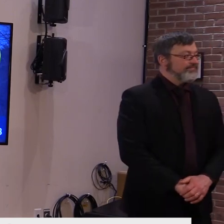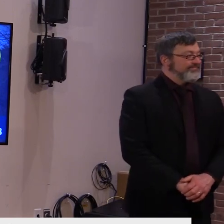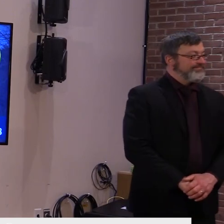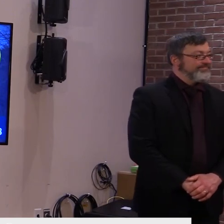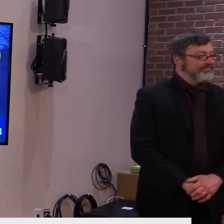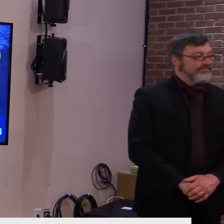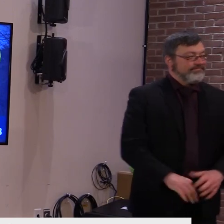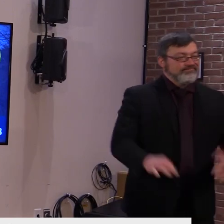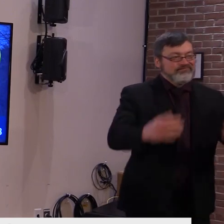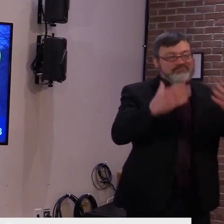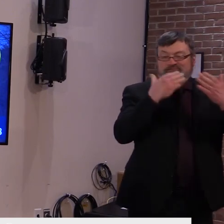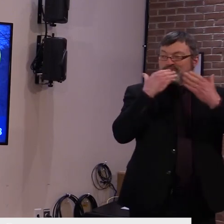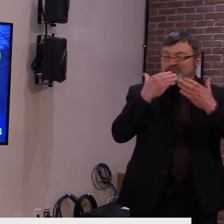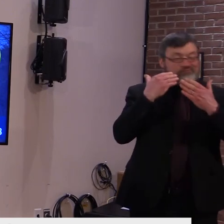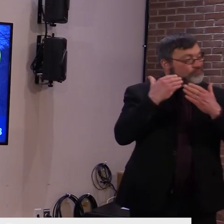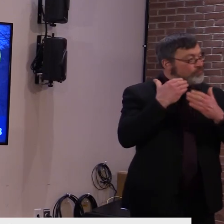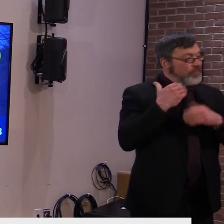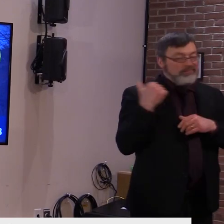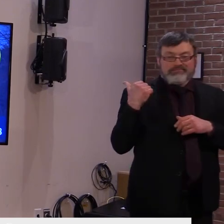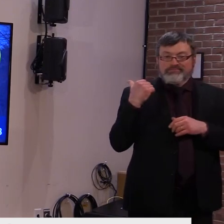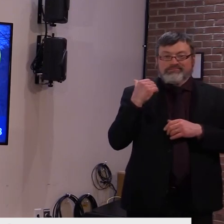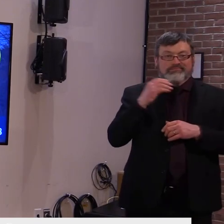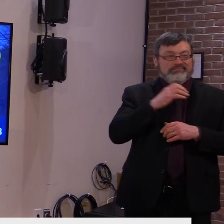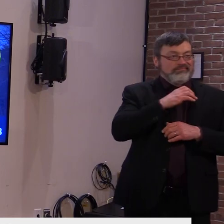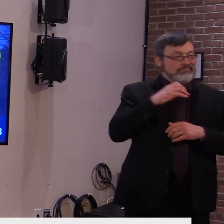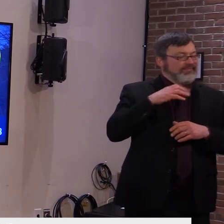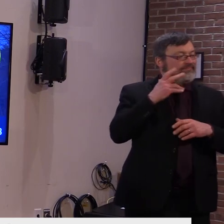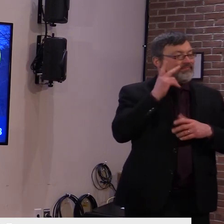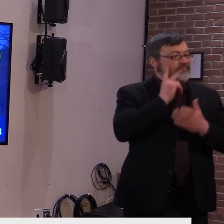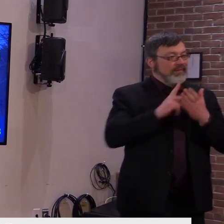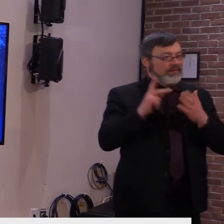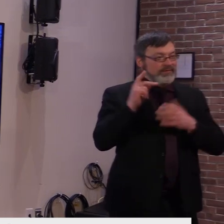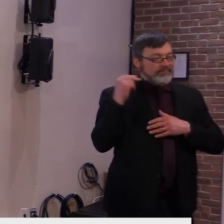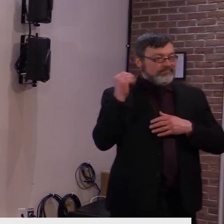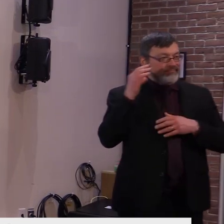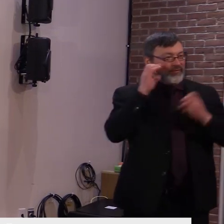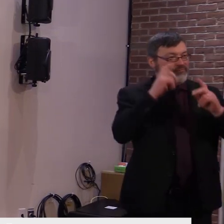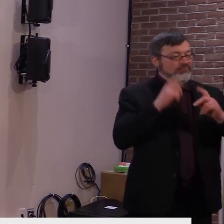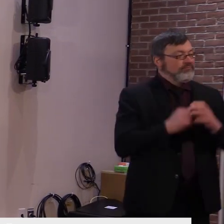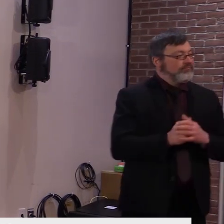Thank you, Secretary French, and good morning, everyone.